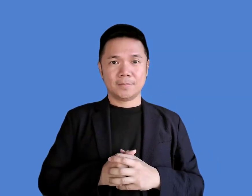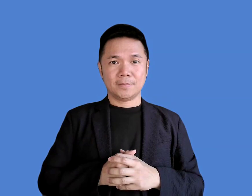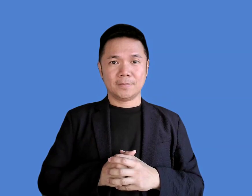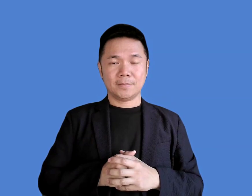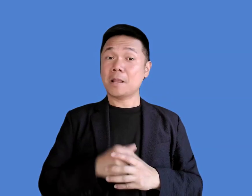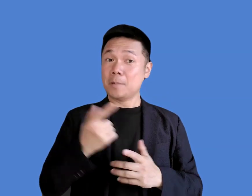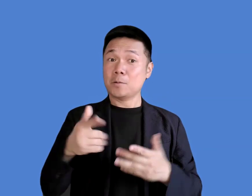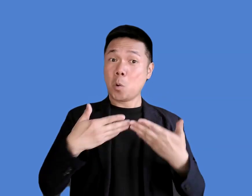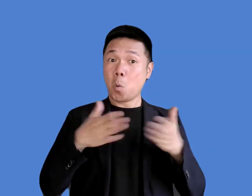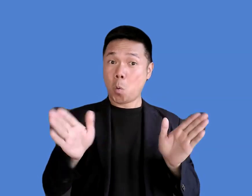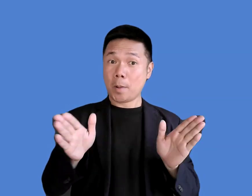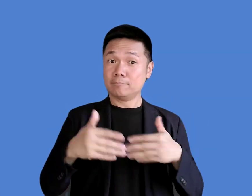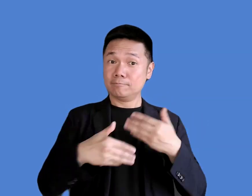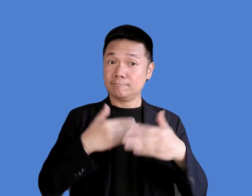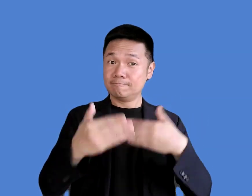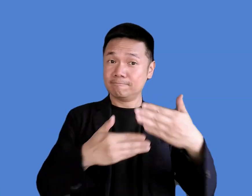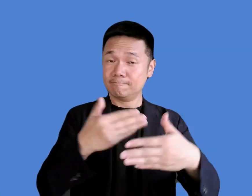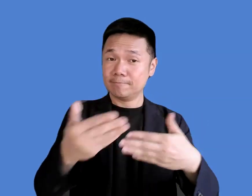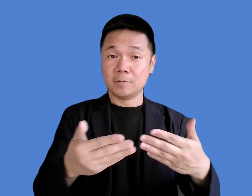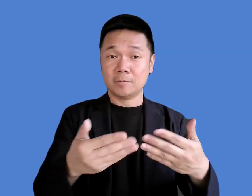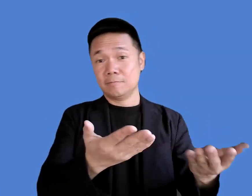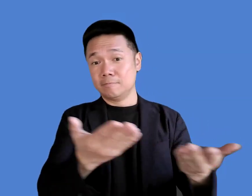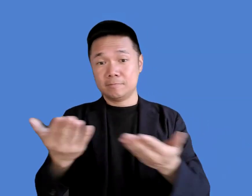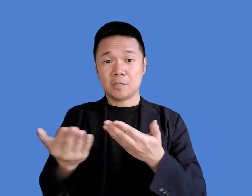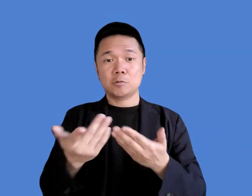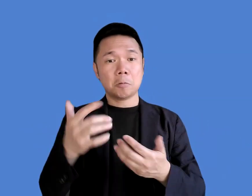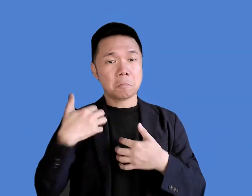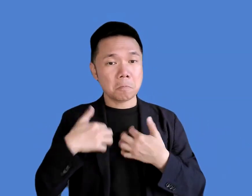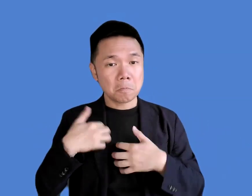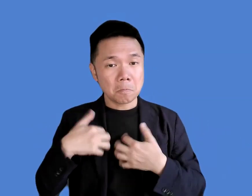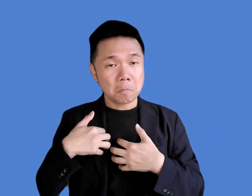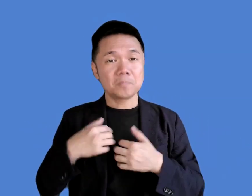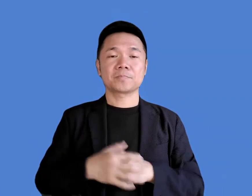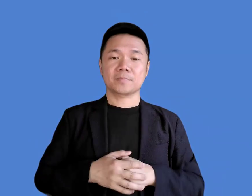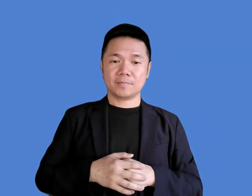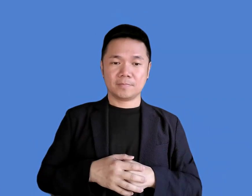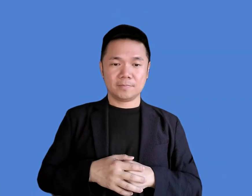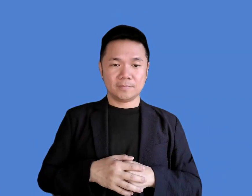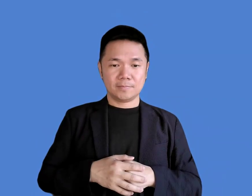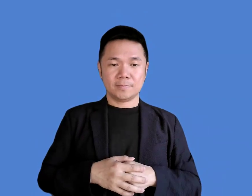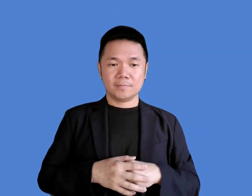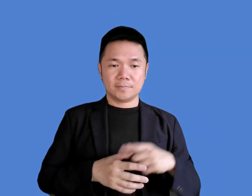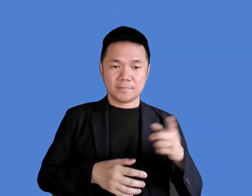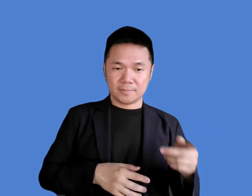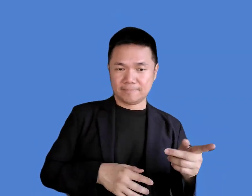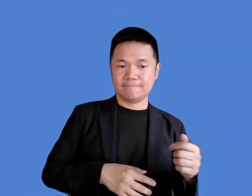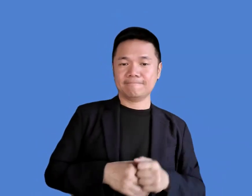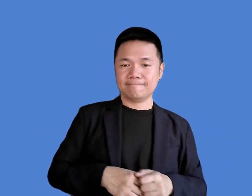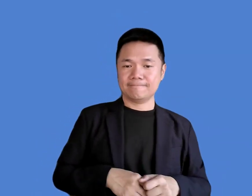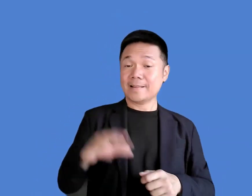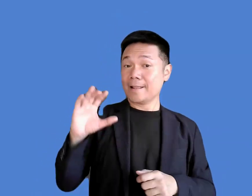keep this open for a few more minutes if everyone is interested. But I see the care economy, workplace